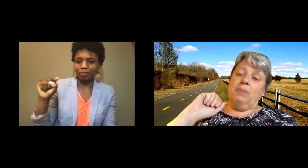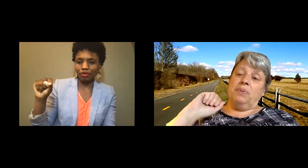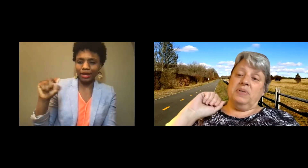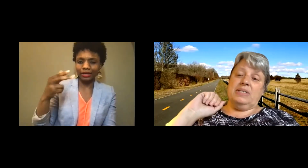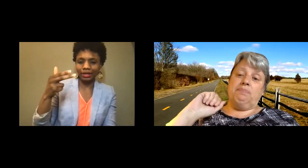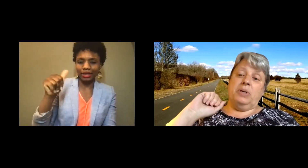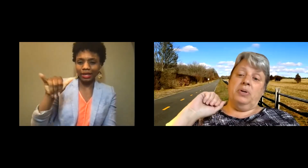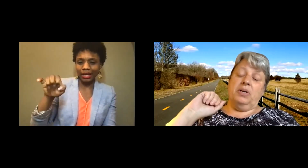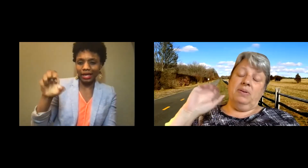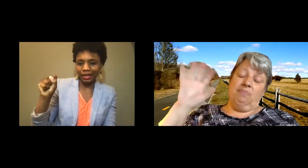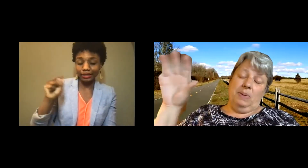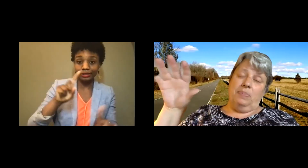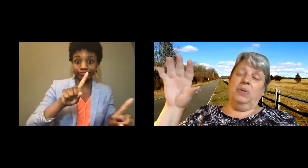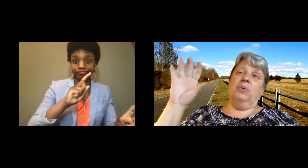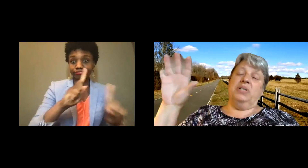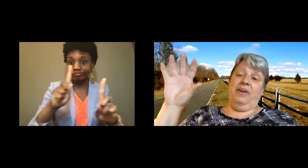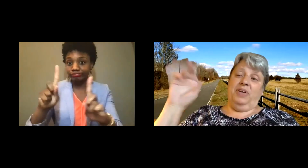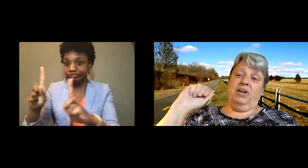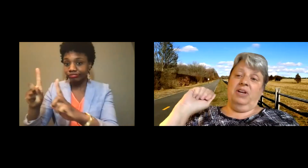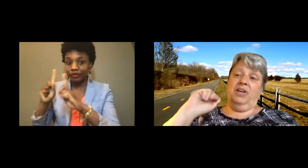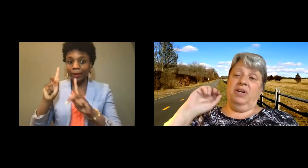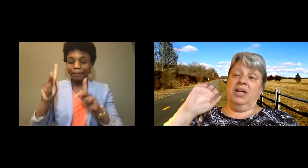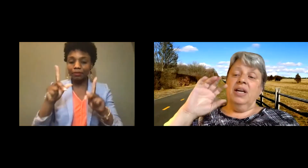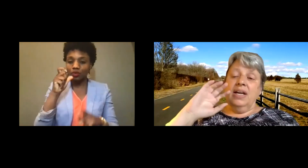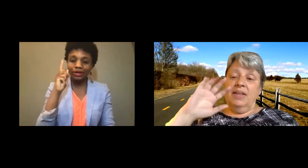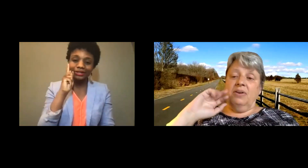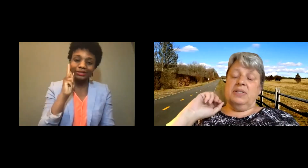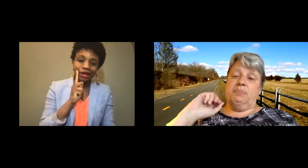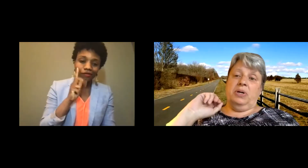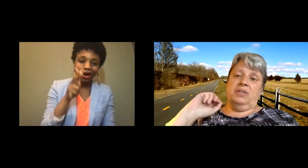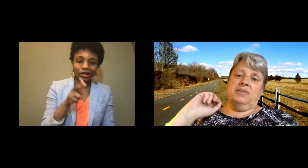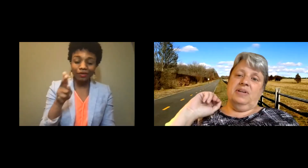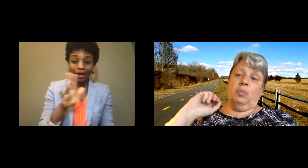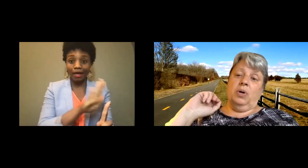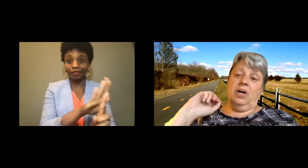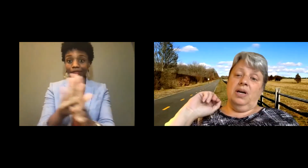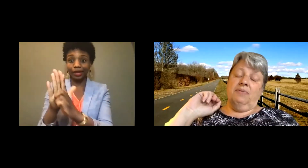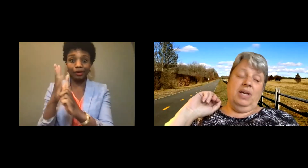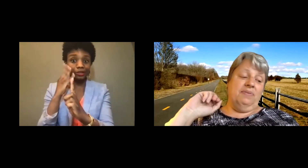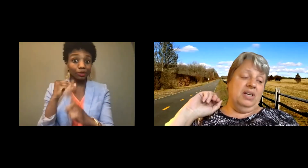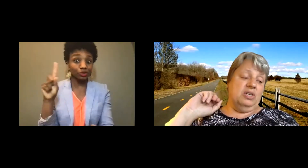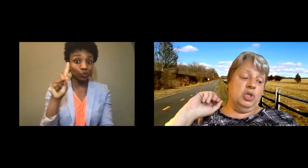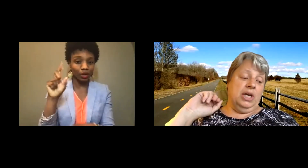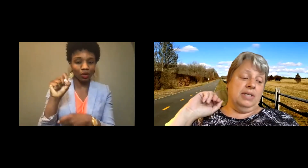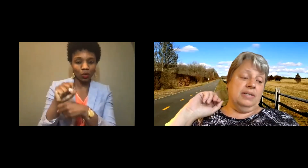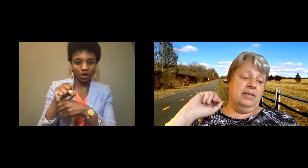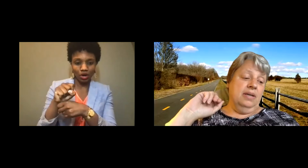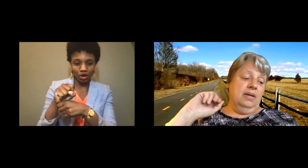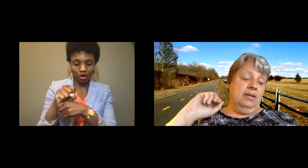people's experience, people who are deaf and hard of hearing, and their experiences at work. And if you haven't had a chance to